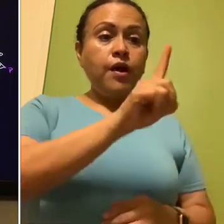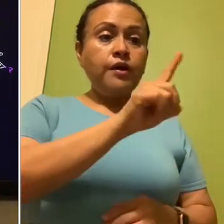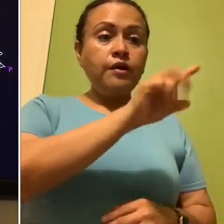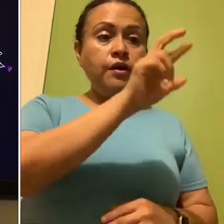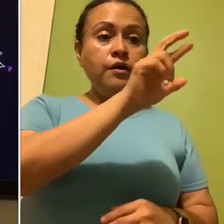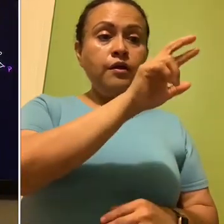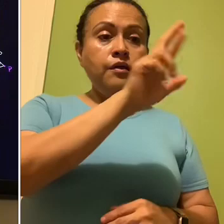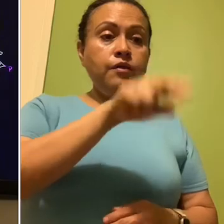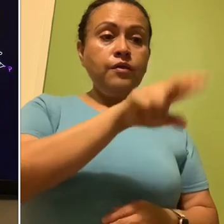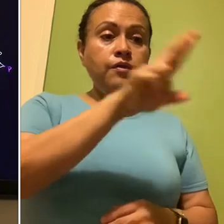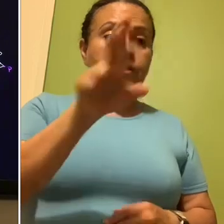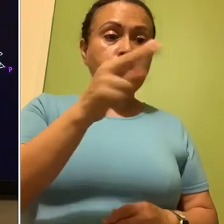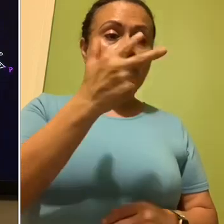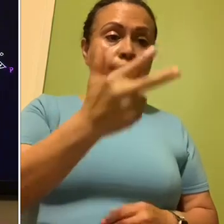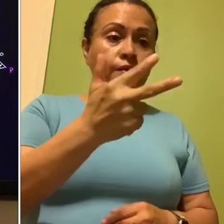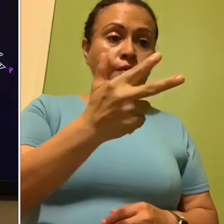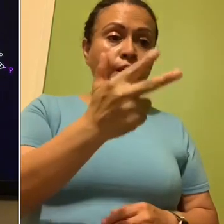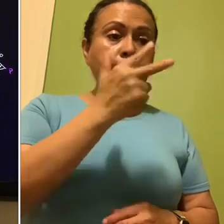equal to